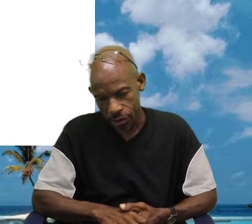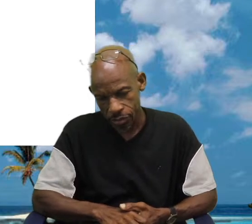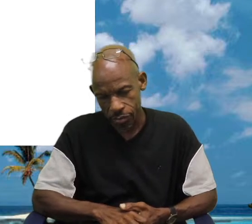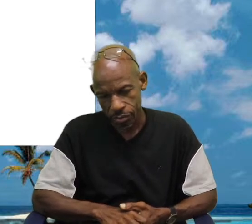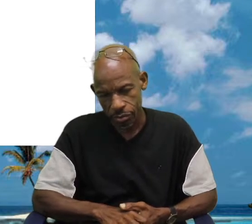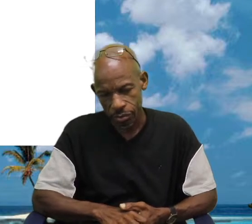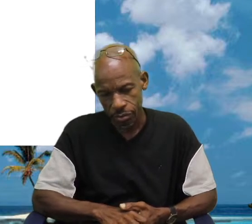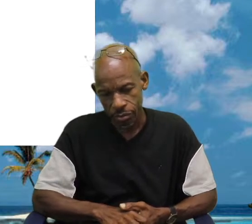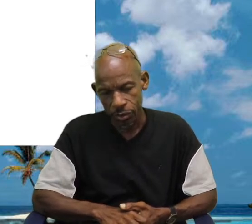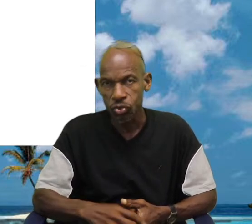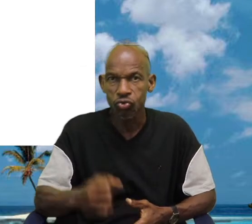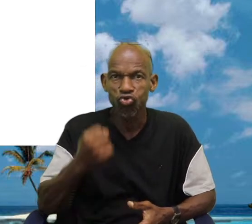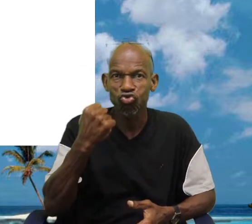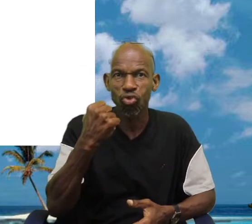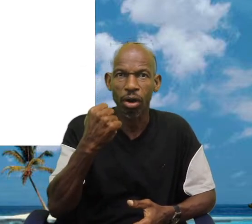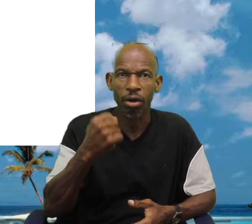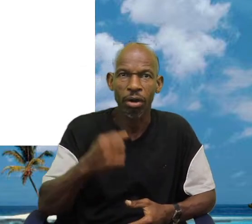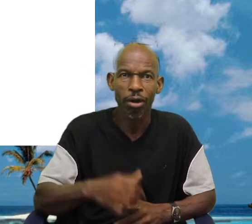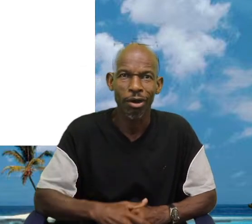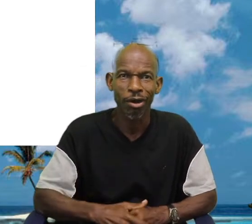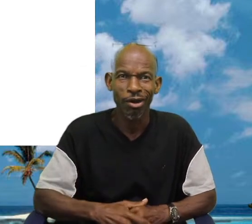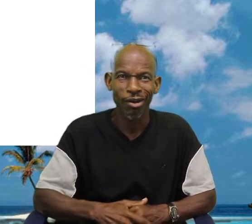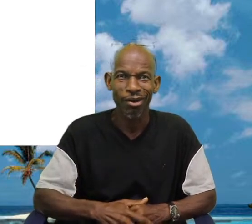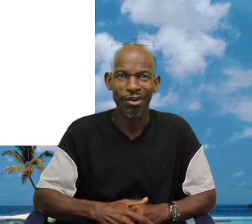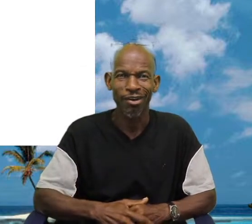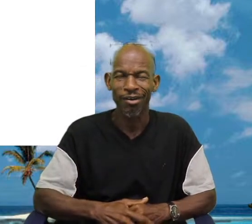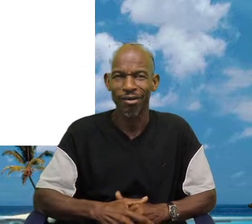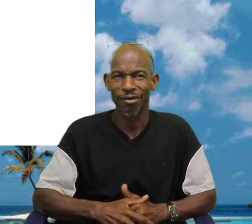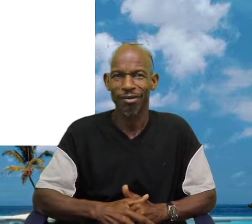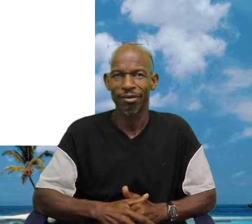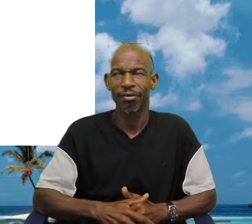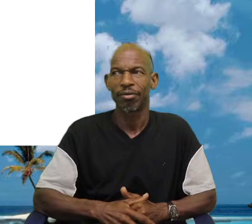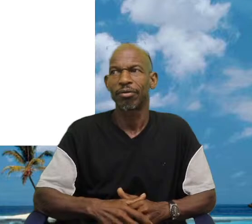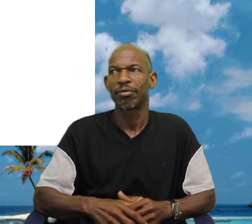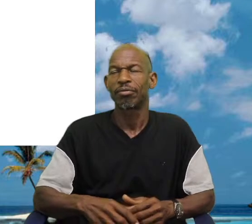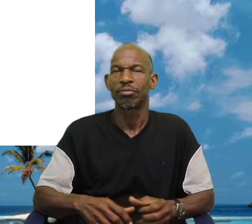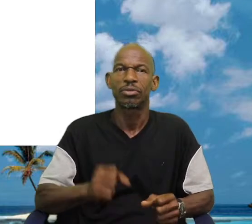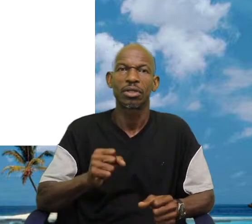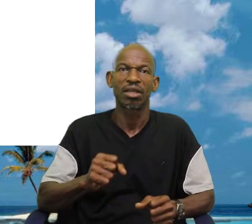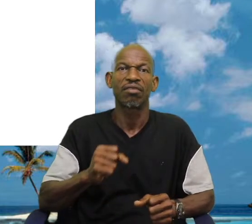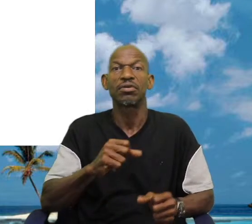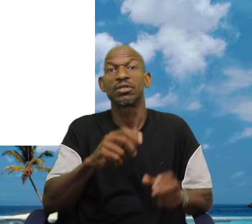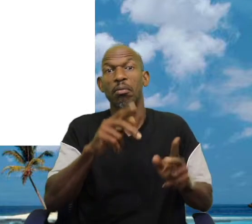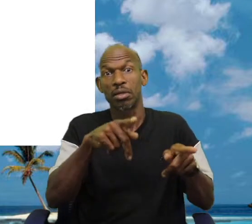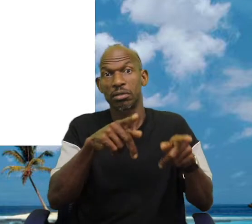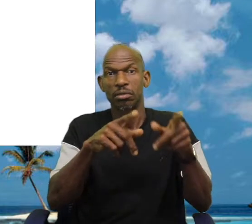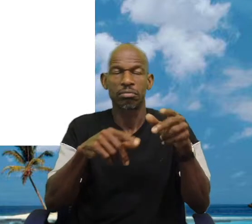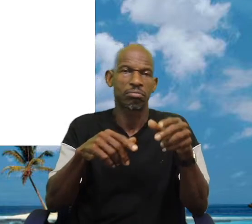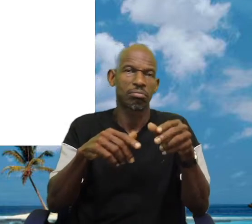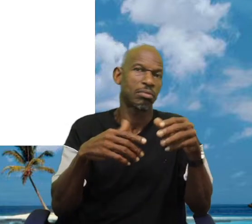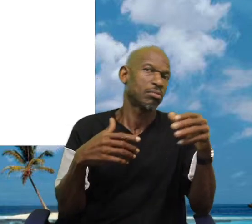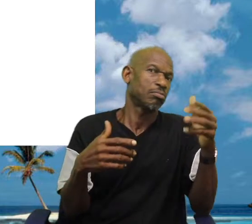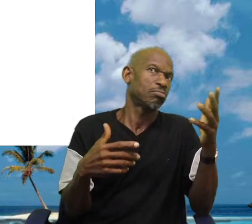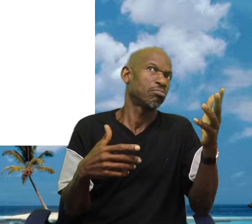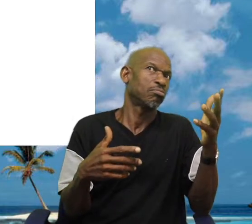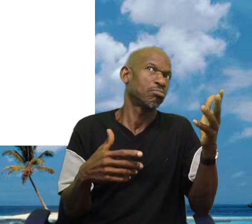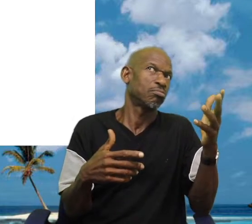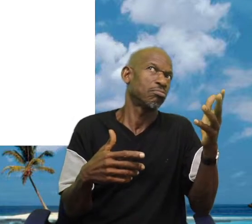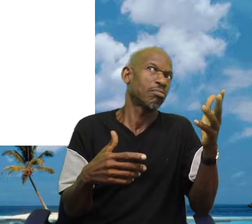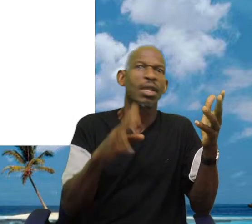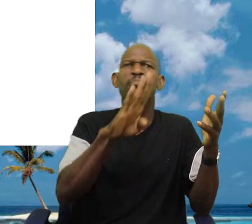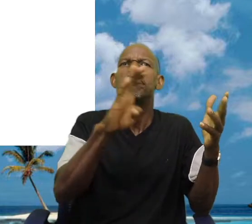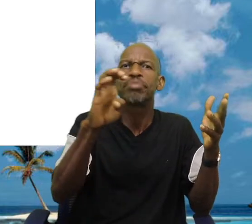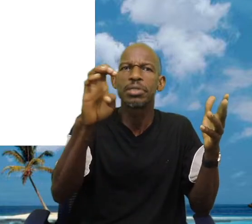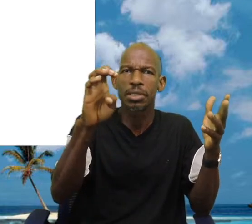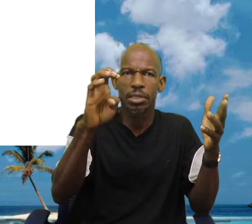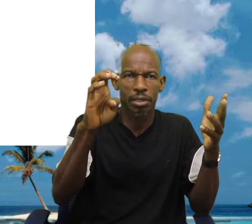picture, right, to write the nouns. If it's a person, it could be an animal, it could be a